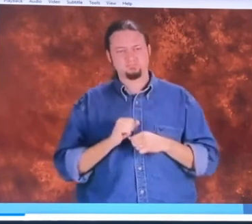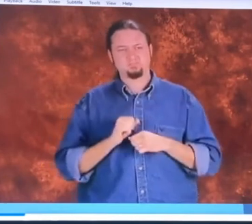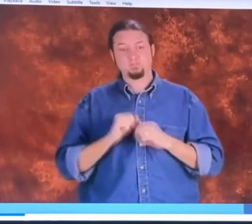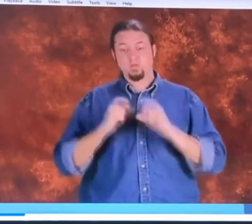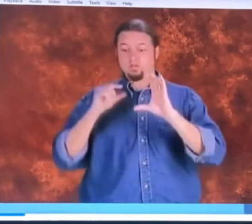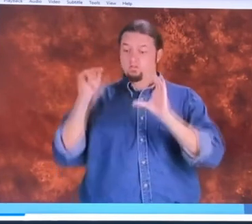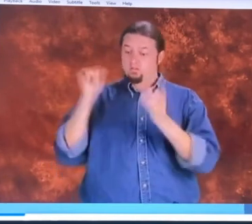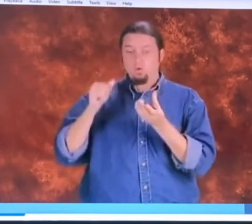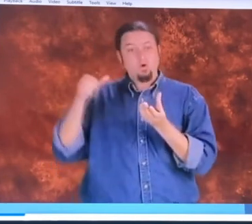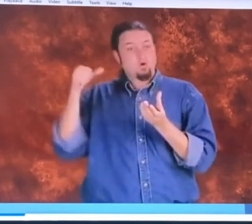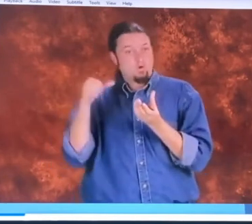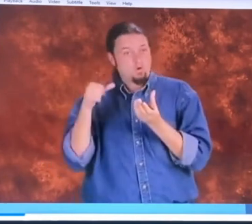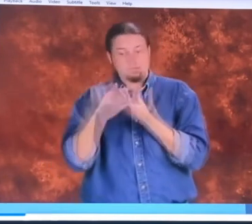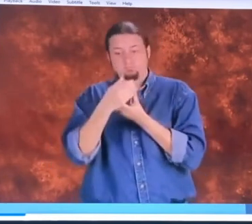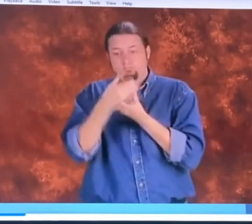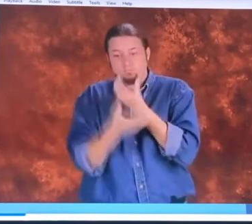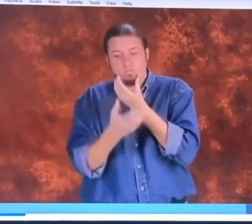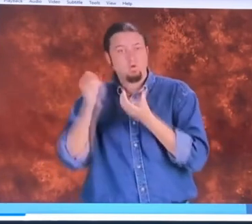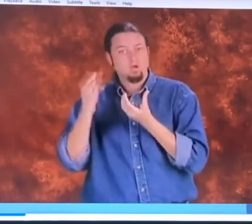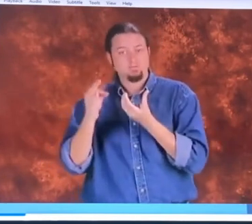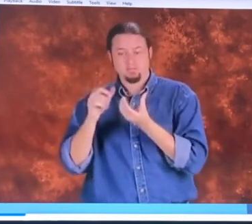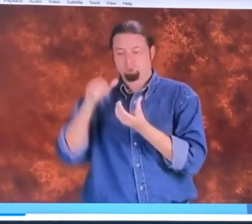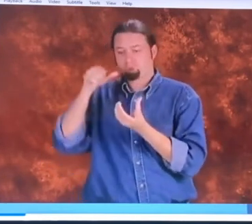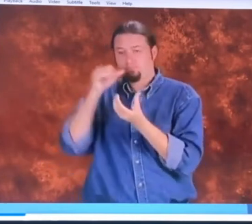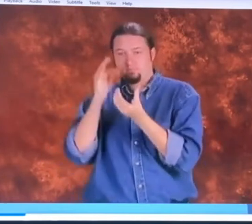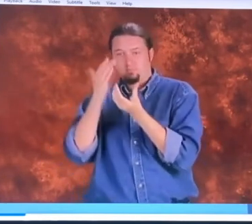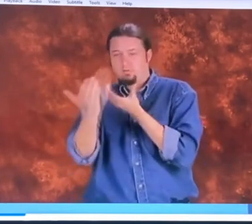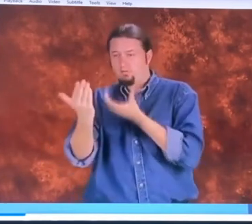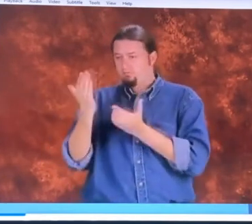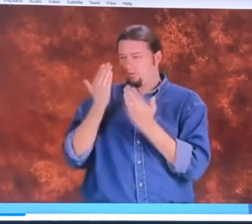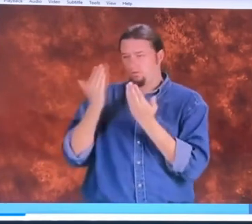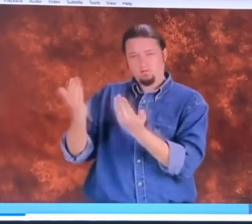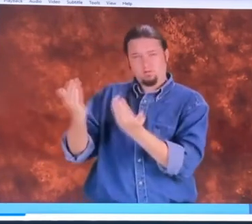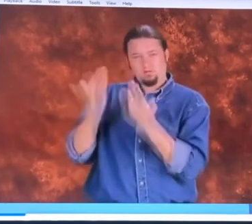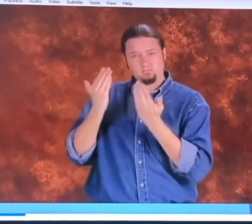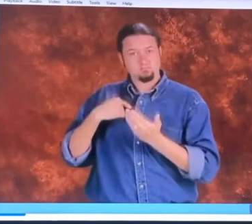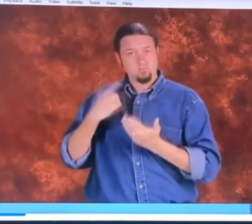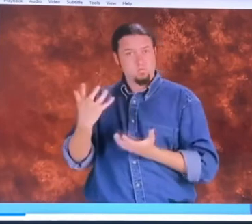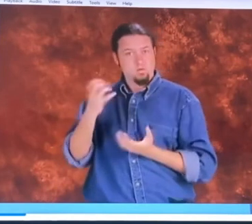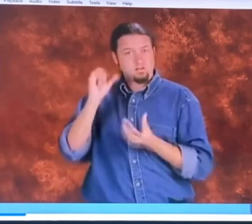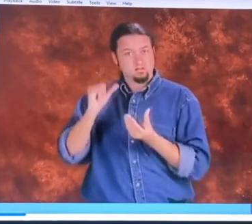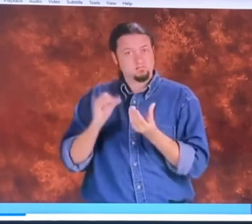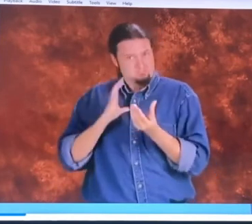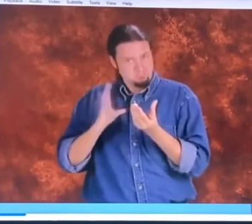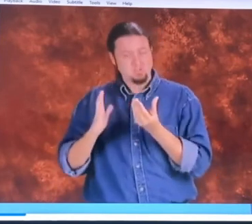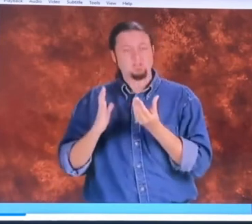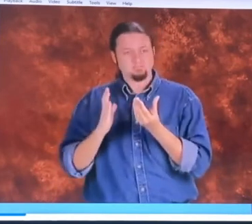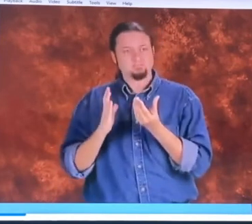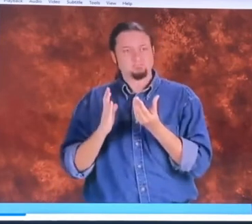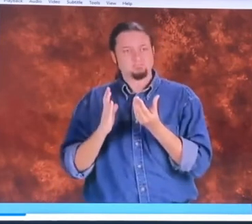short angles. So now you know how to turn it on, how to take the lens cap off, the